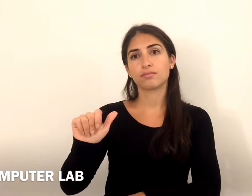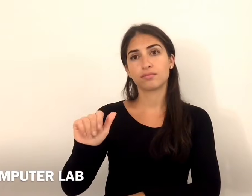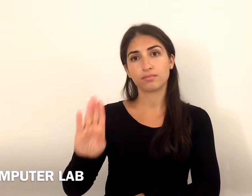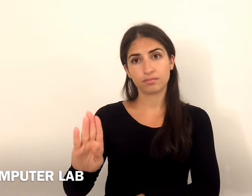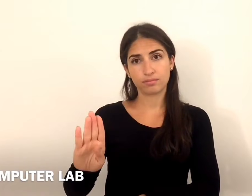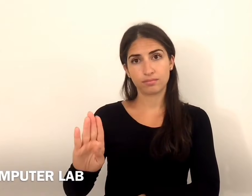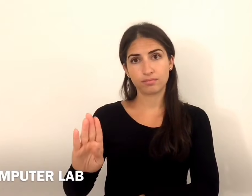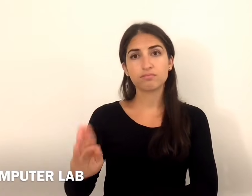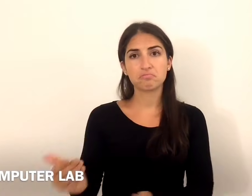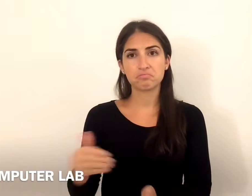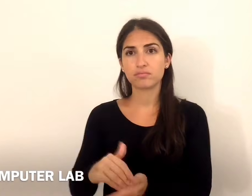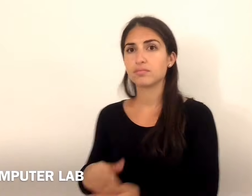lab,